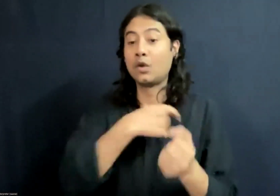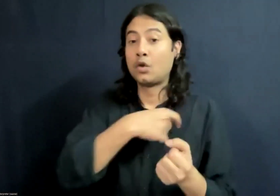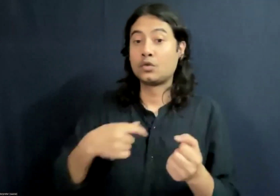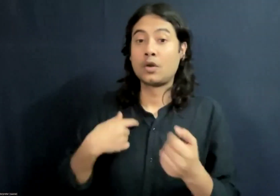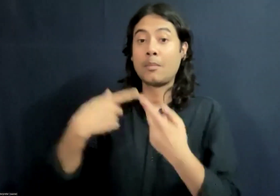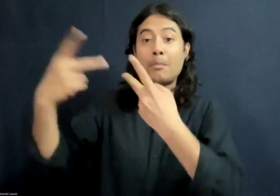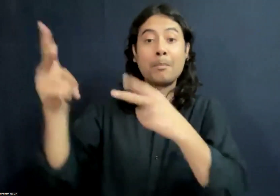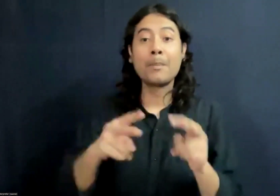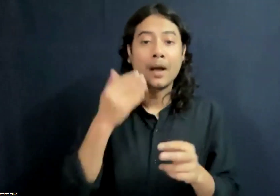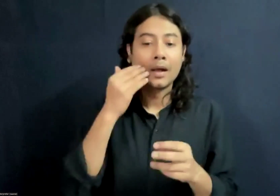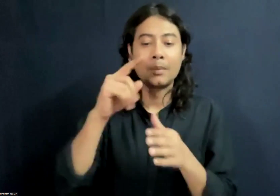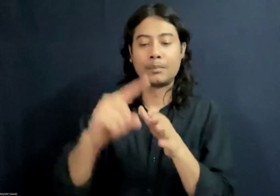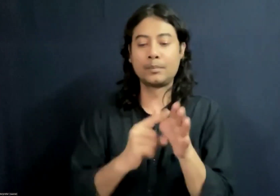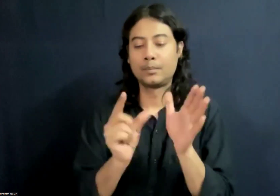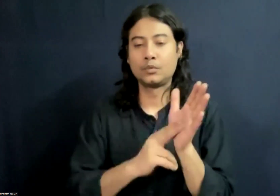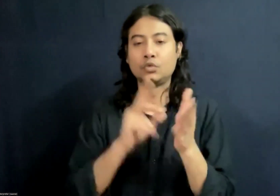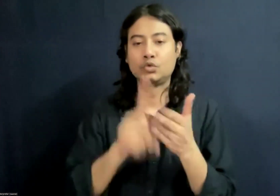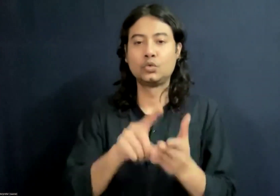So,